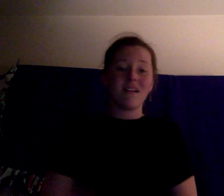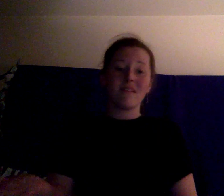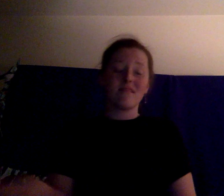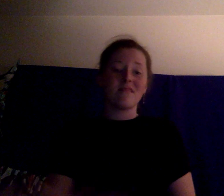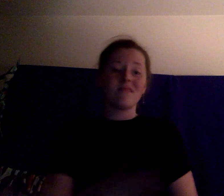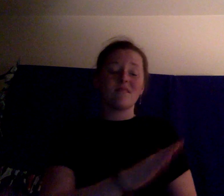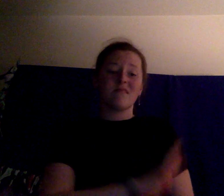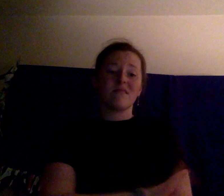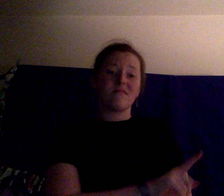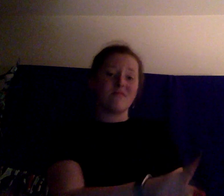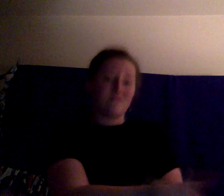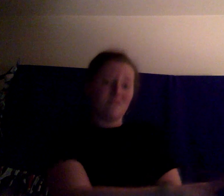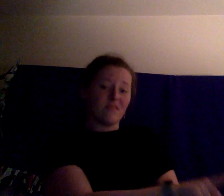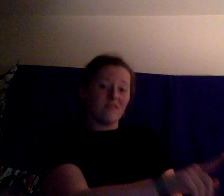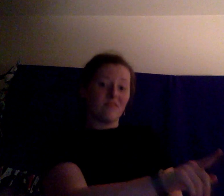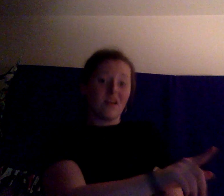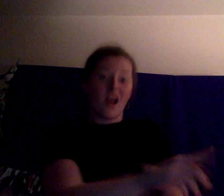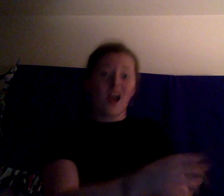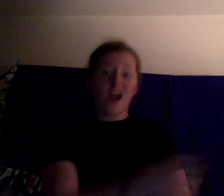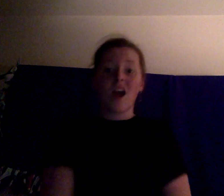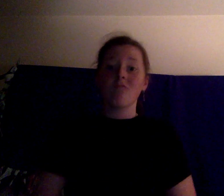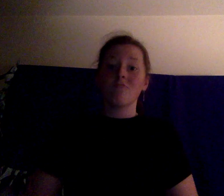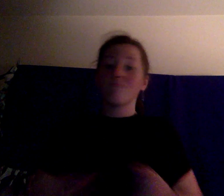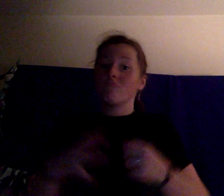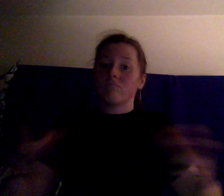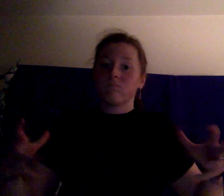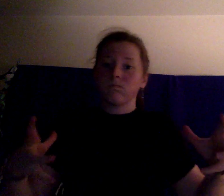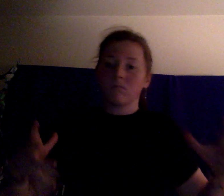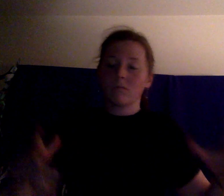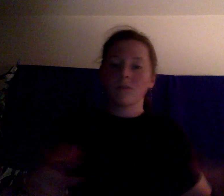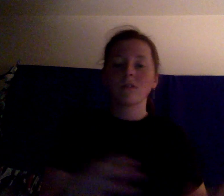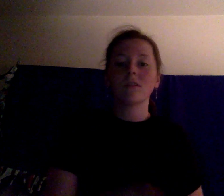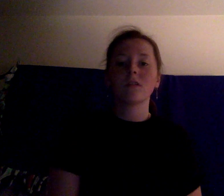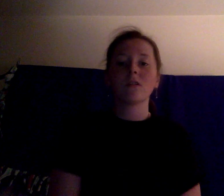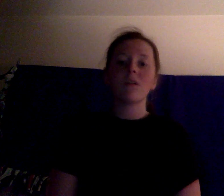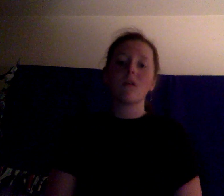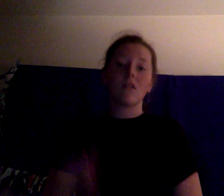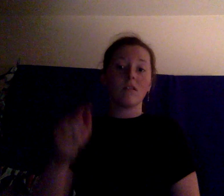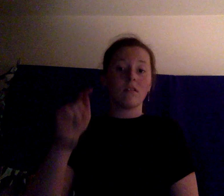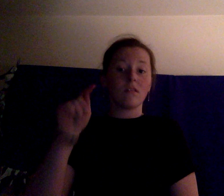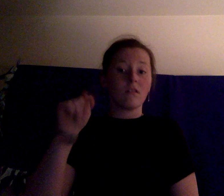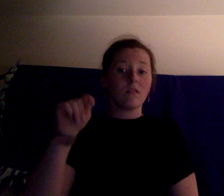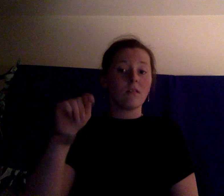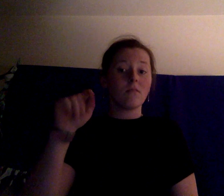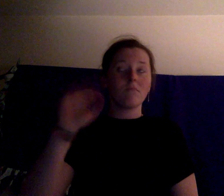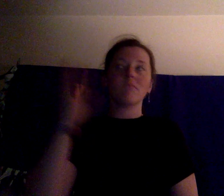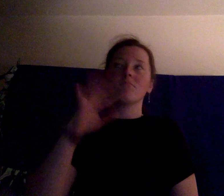successful drag racer. His uncle, Guy, and several cousins were also